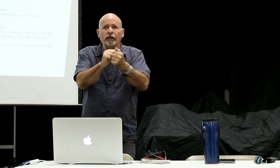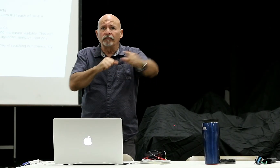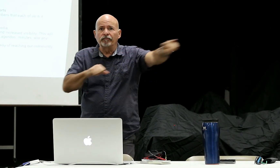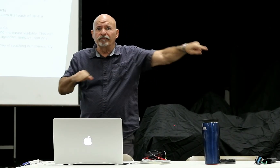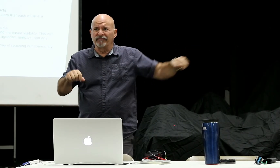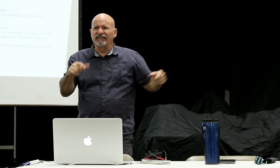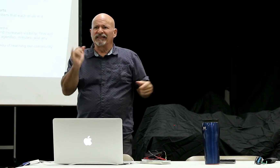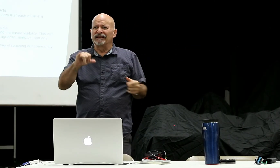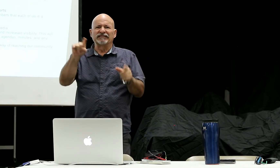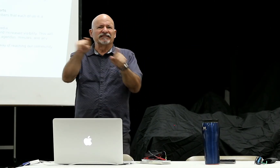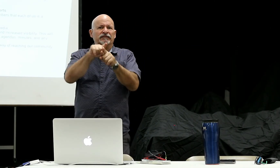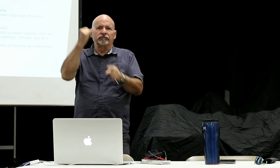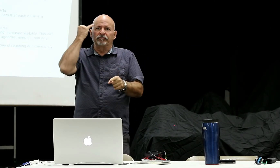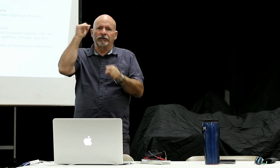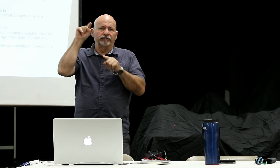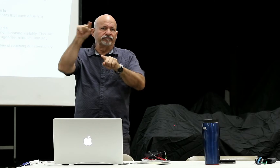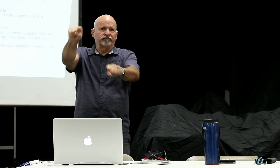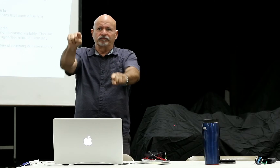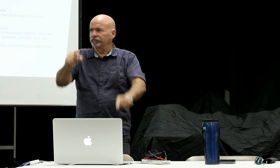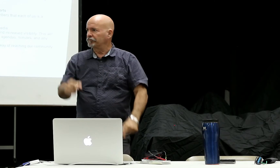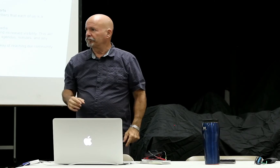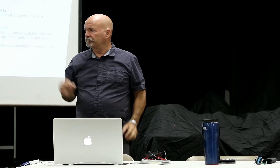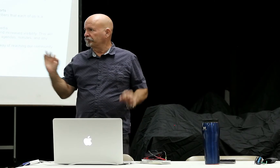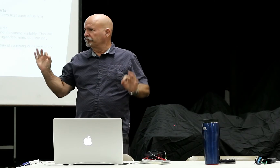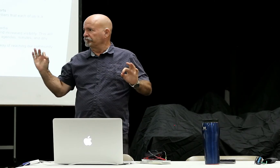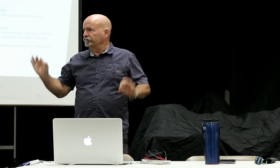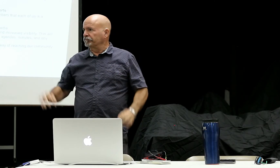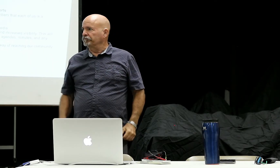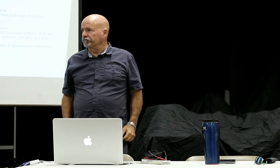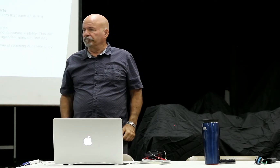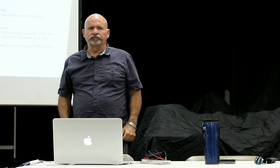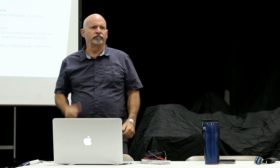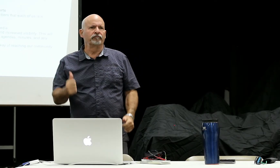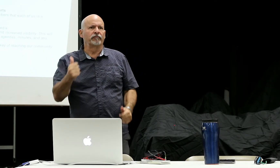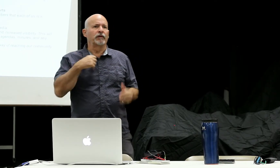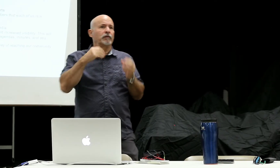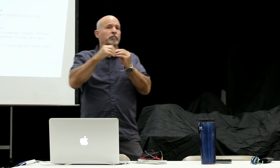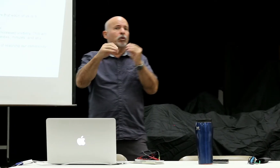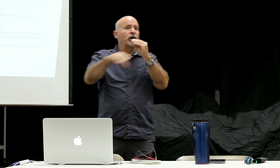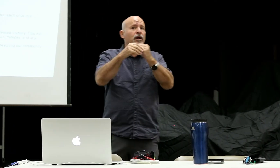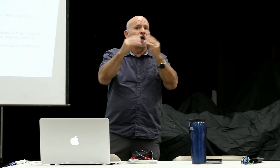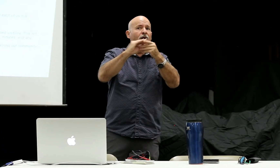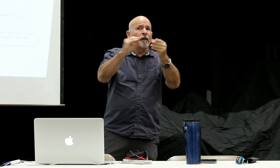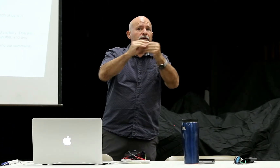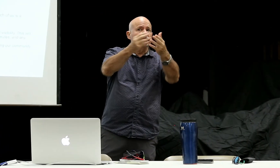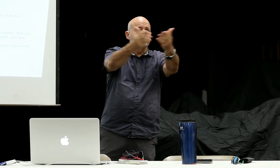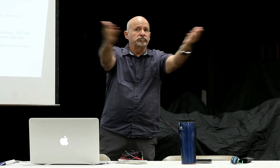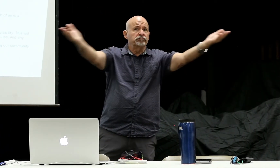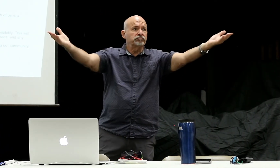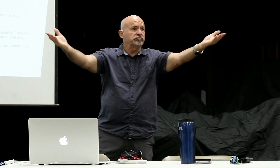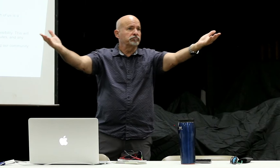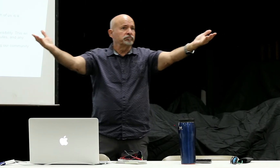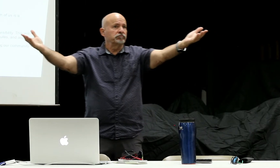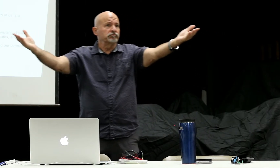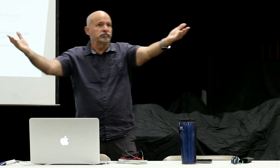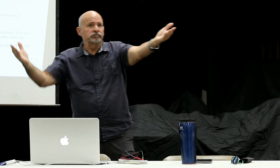And the rules, it's at 60-40. So it has to be at least 60-40 before things